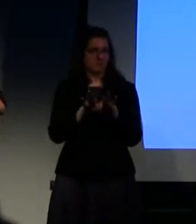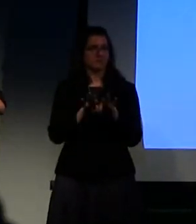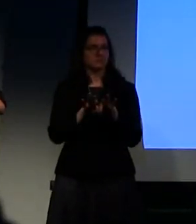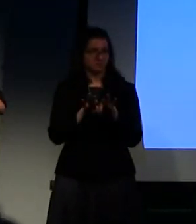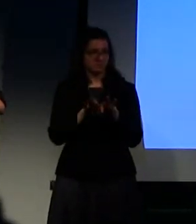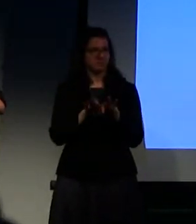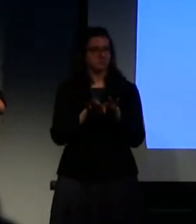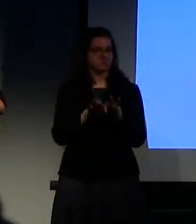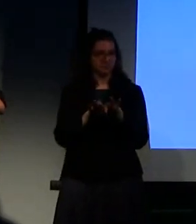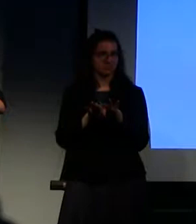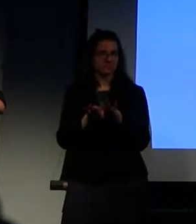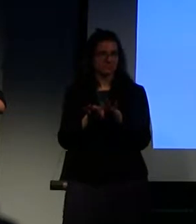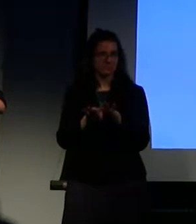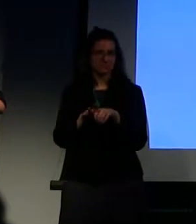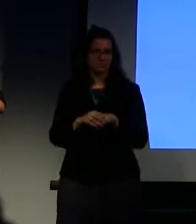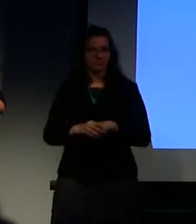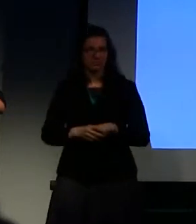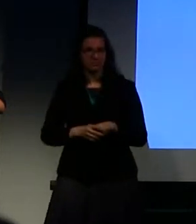one.